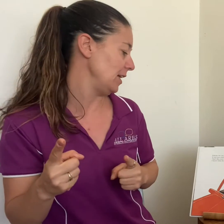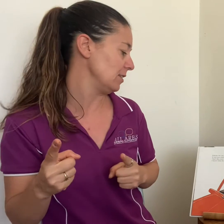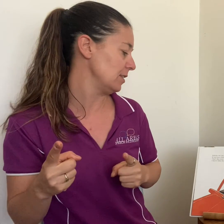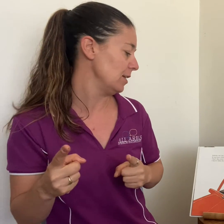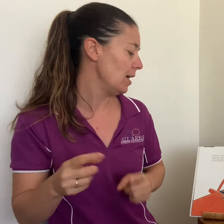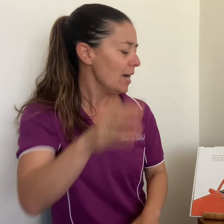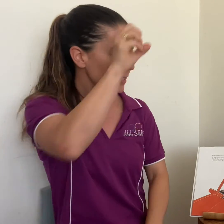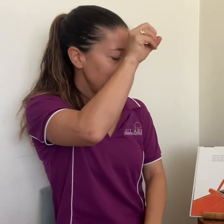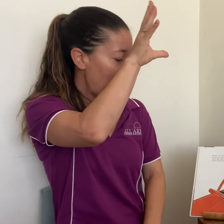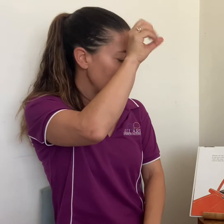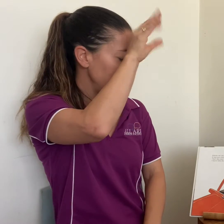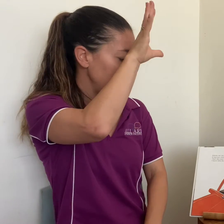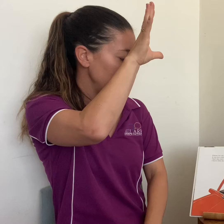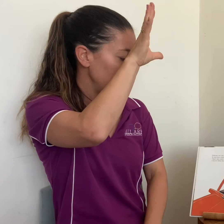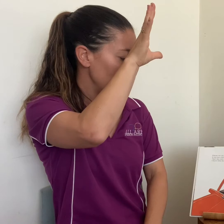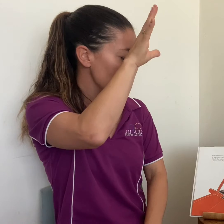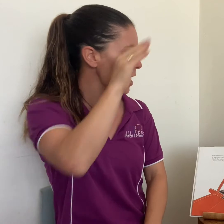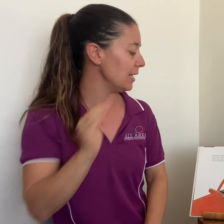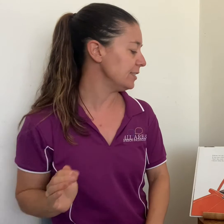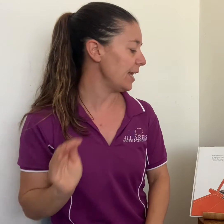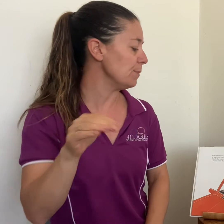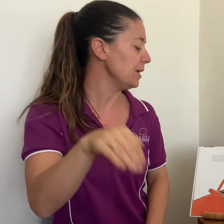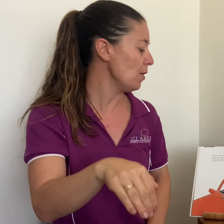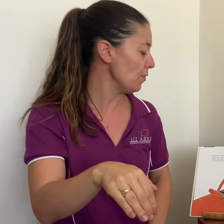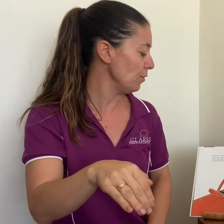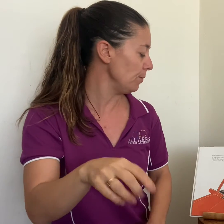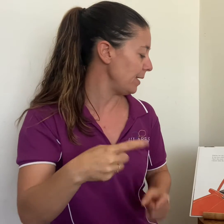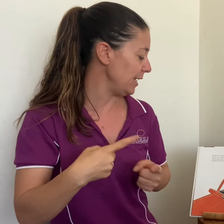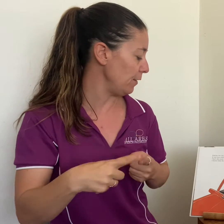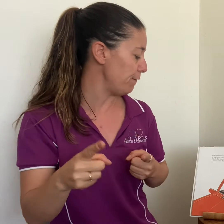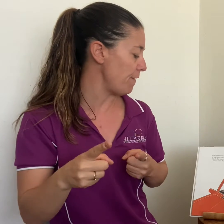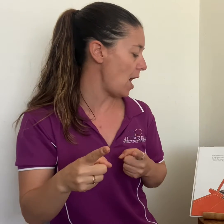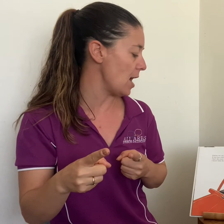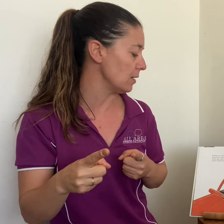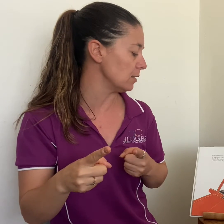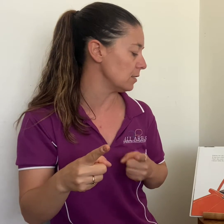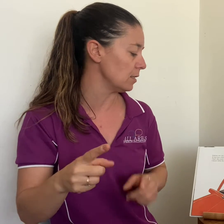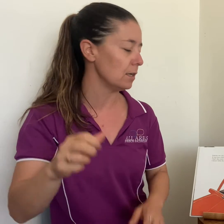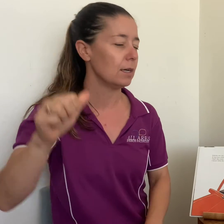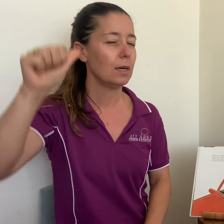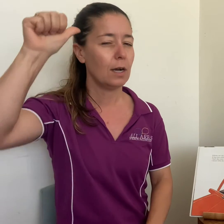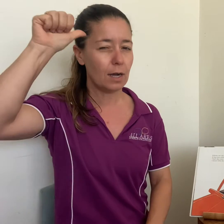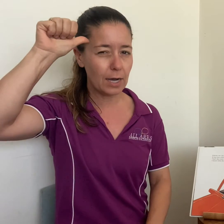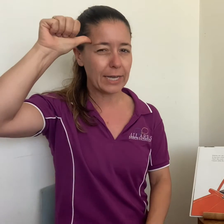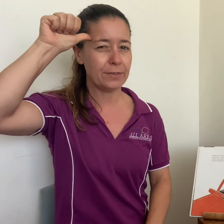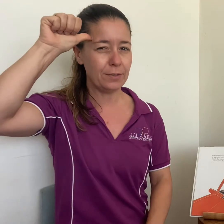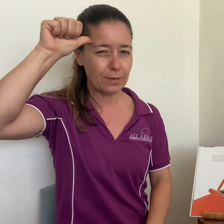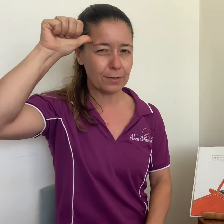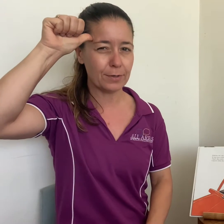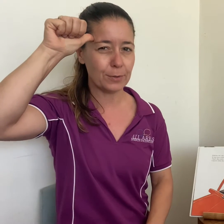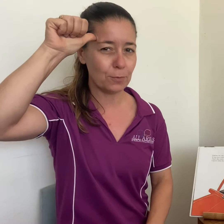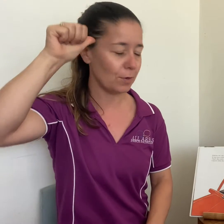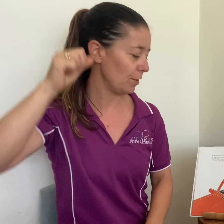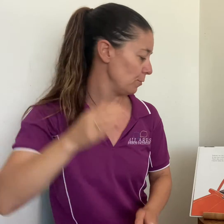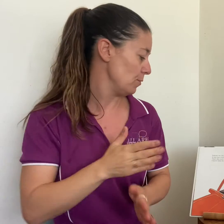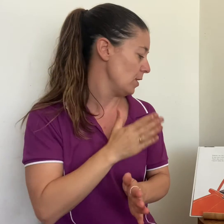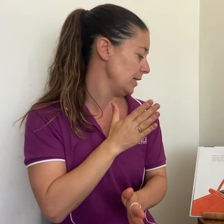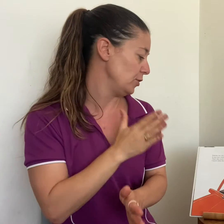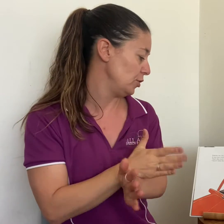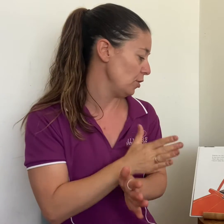feet. Taxi, she cried, take me home, make it fast. I know what the right